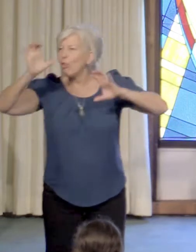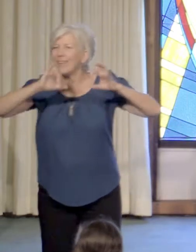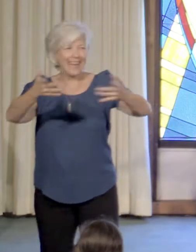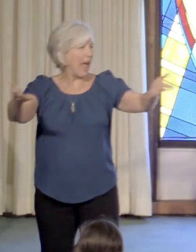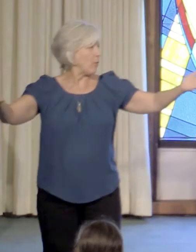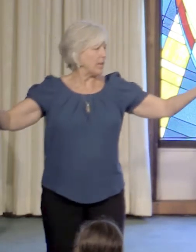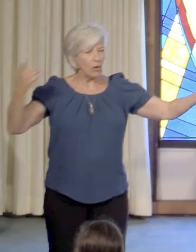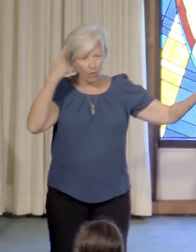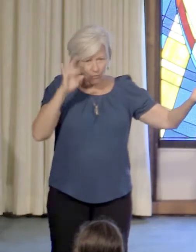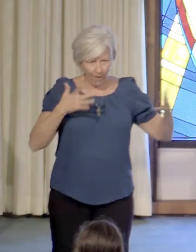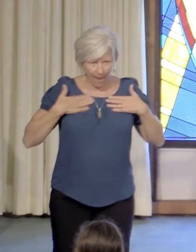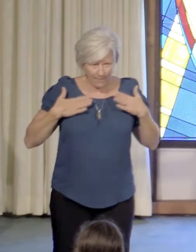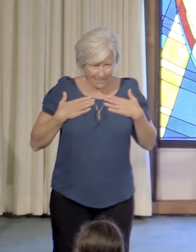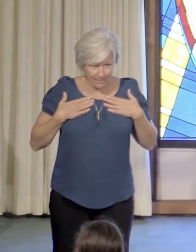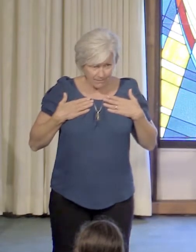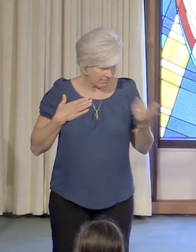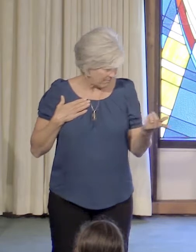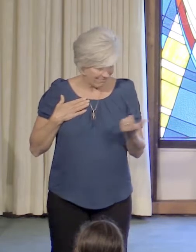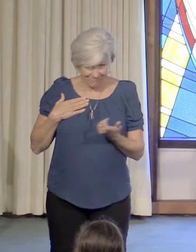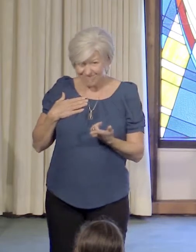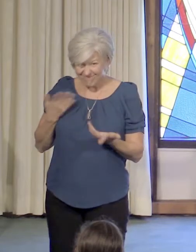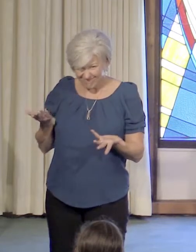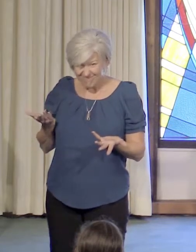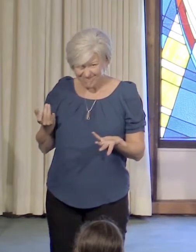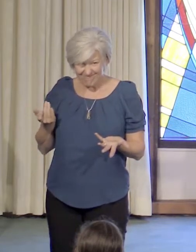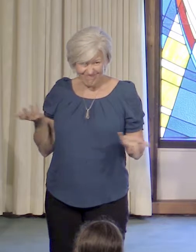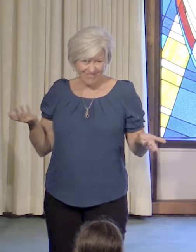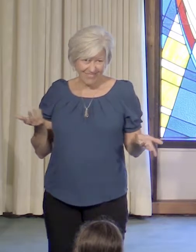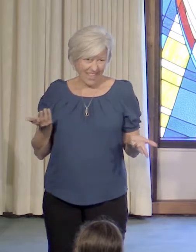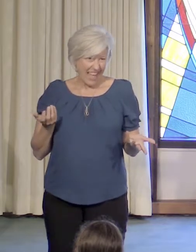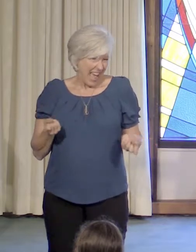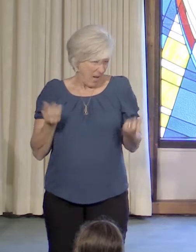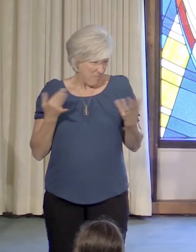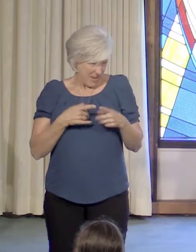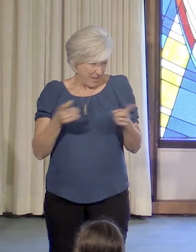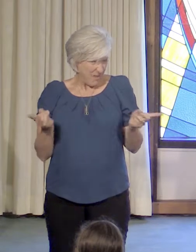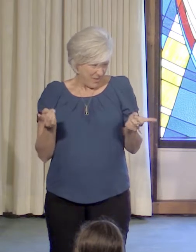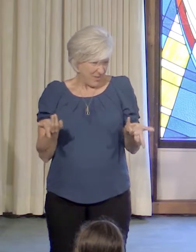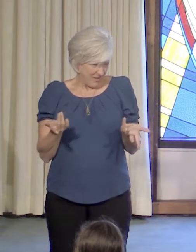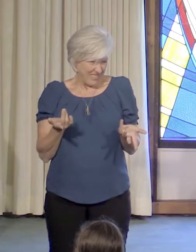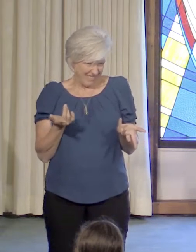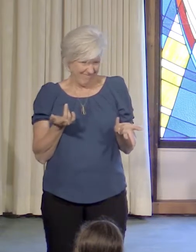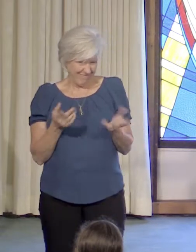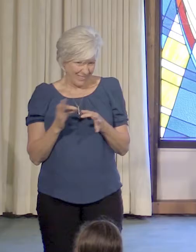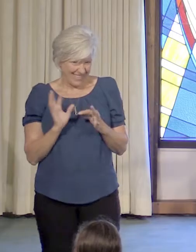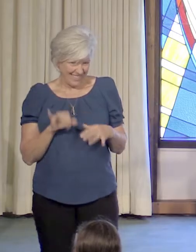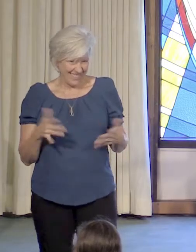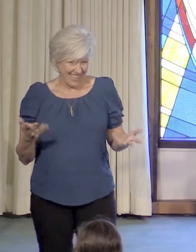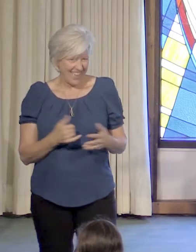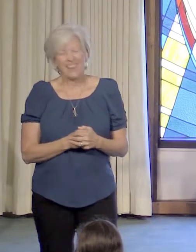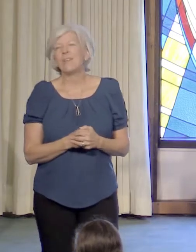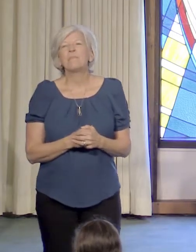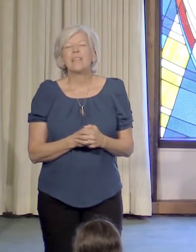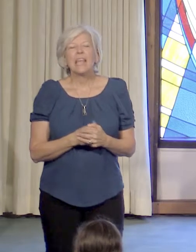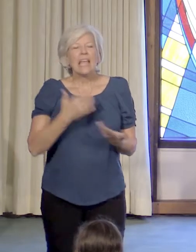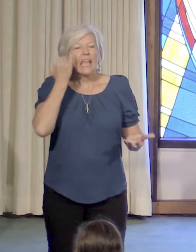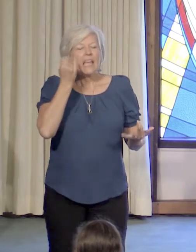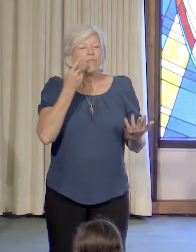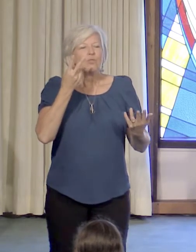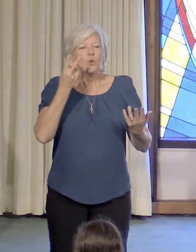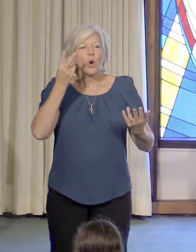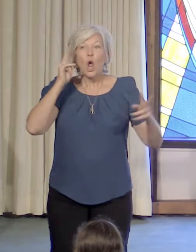happiness. How many of us can kind of, yeah, right. They looked outside themselves